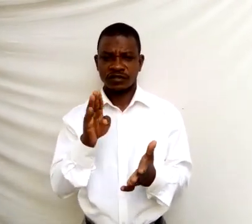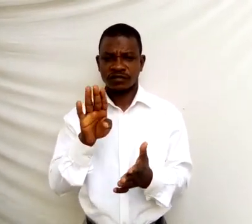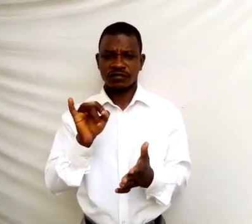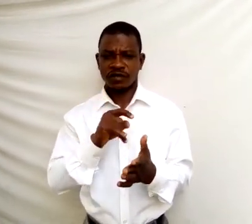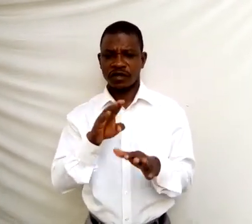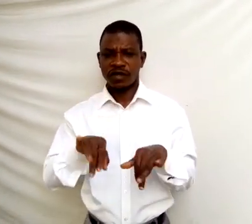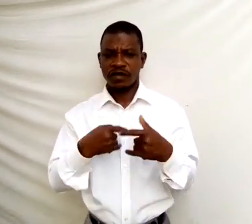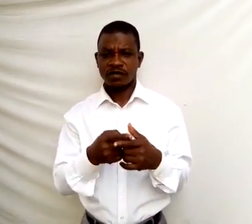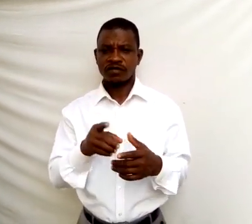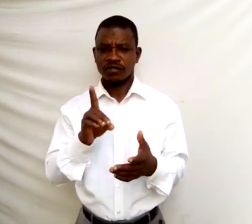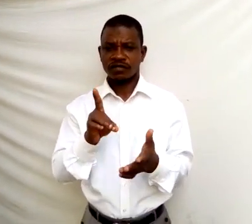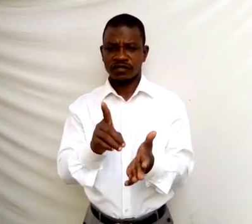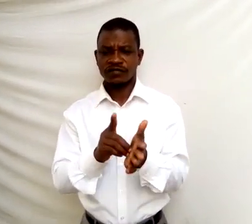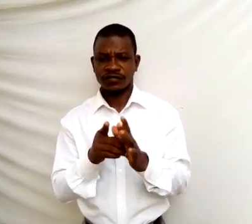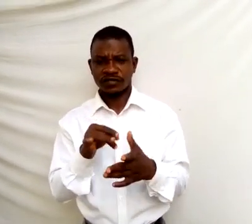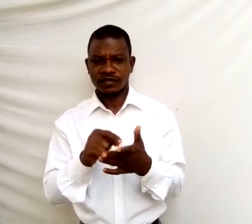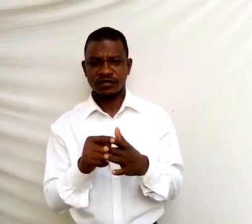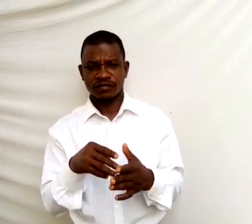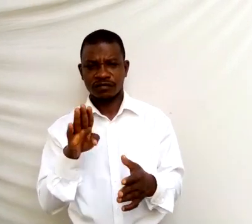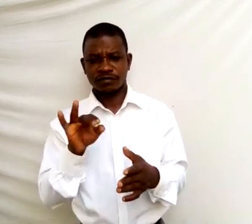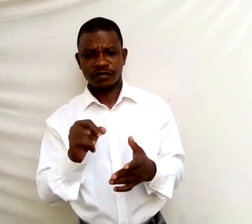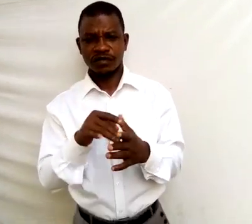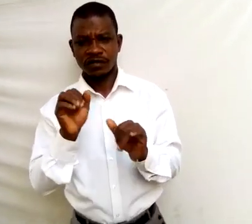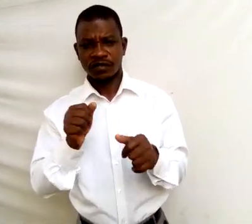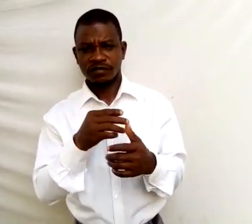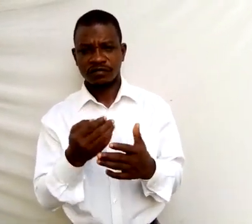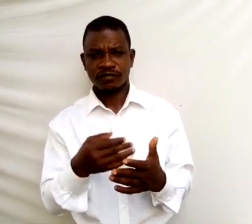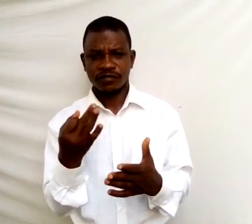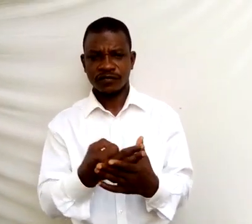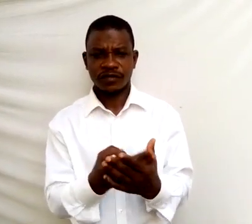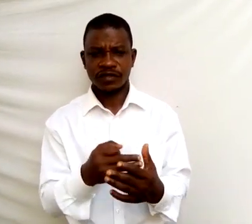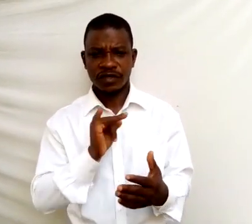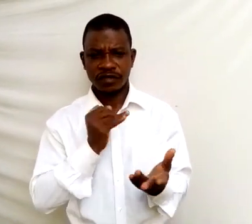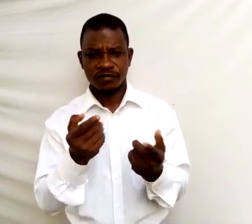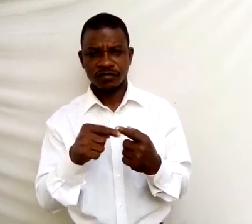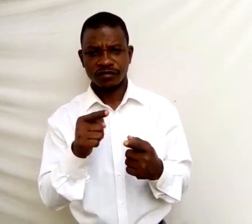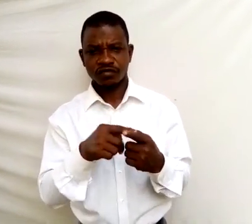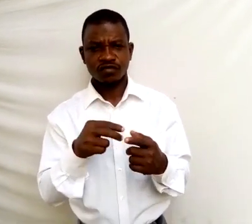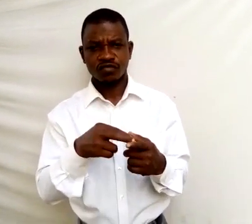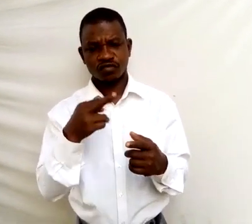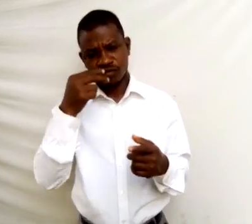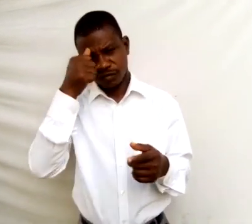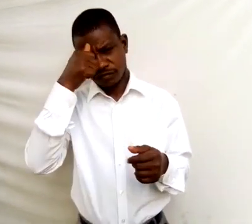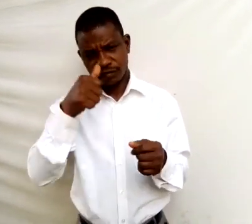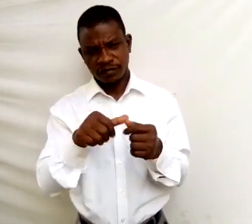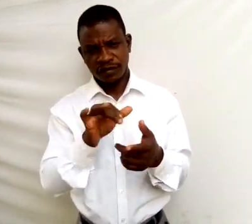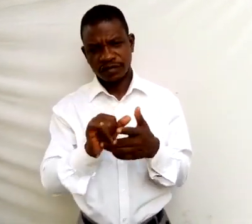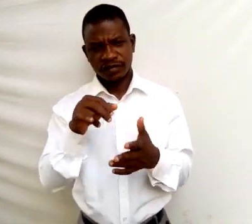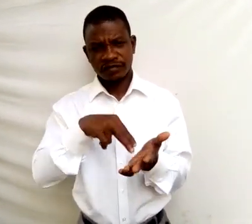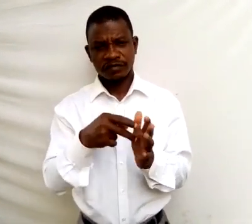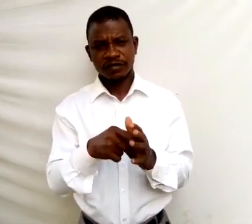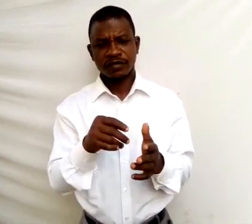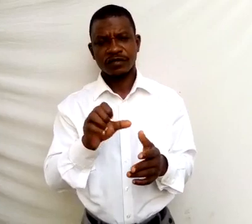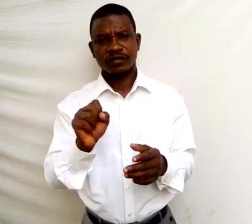how deficit budget can be financed. I want you to recall the meaning of surplus and deficit